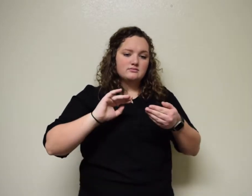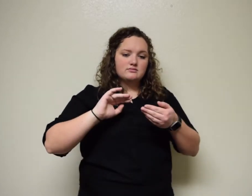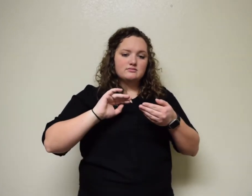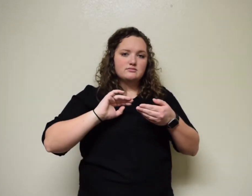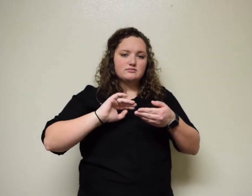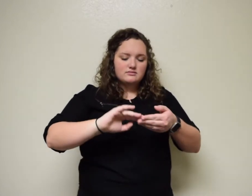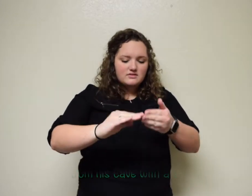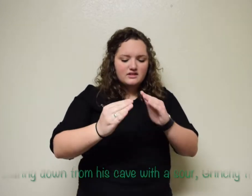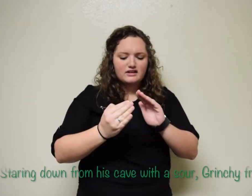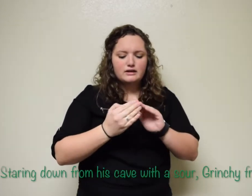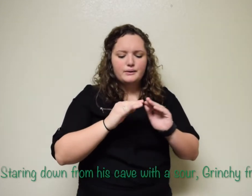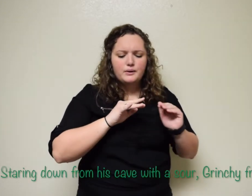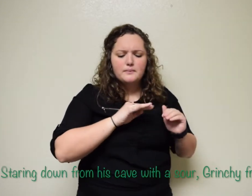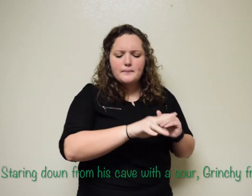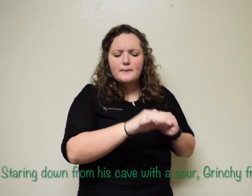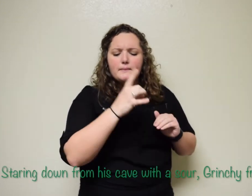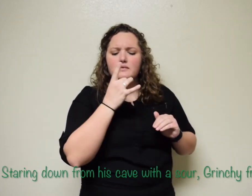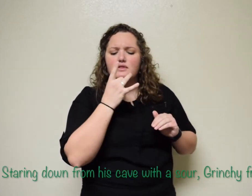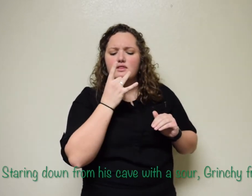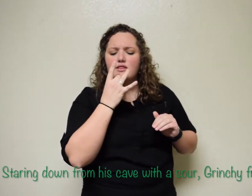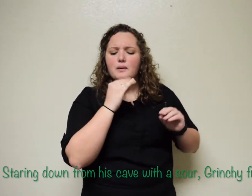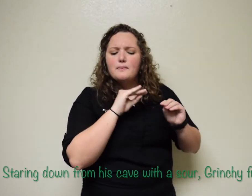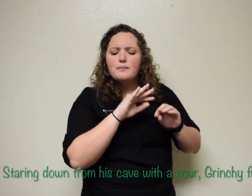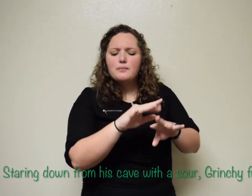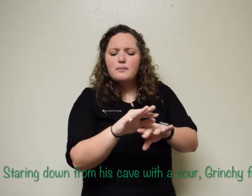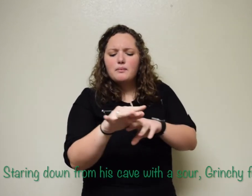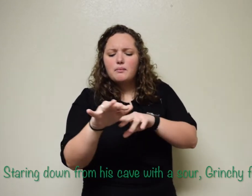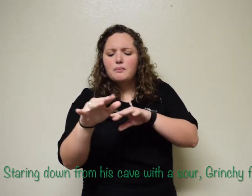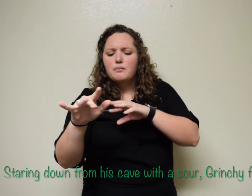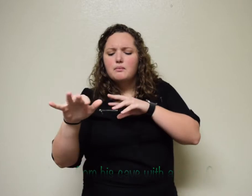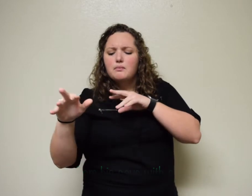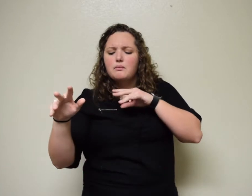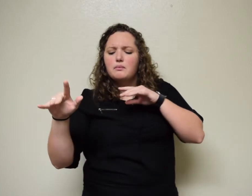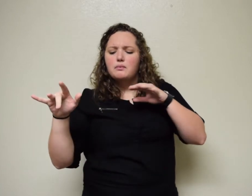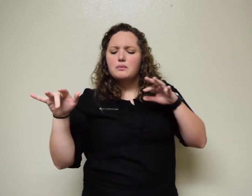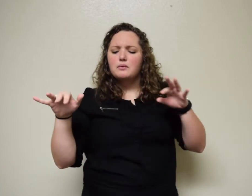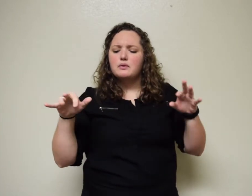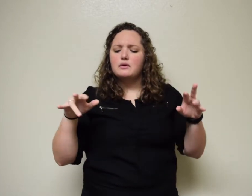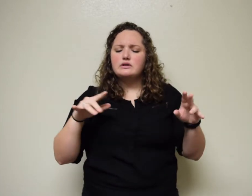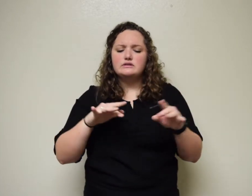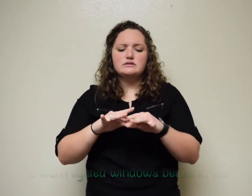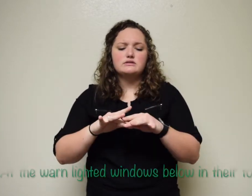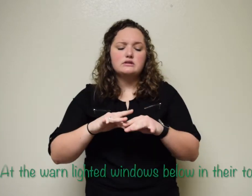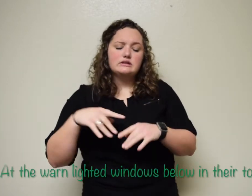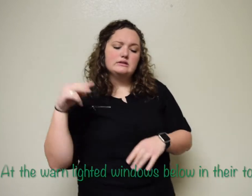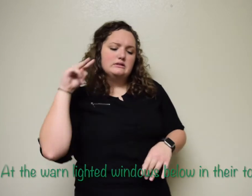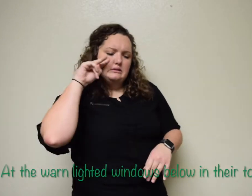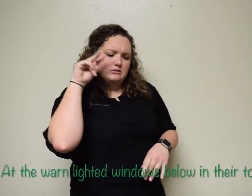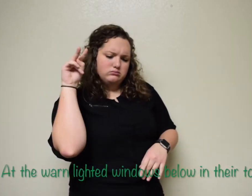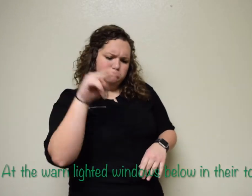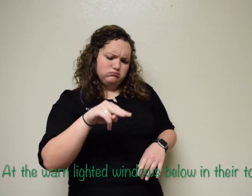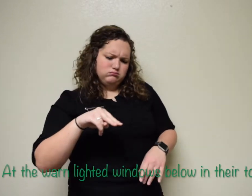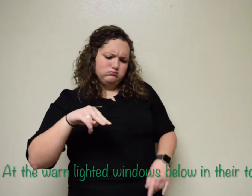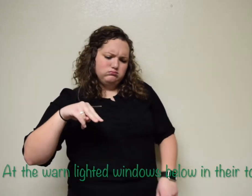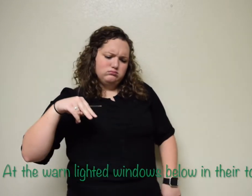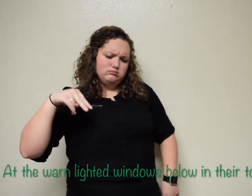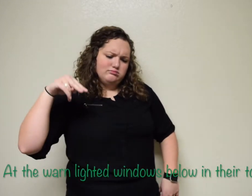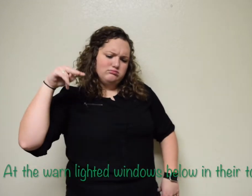Staring down from his cave with a sour, grinchy frown at the warm lighted windows below in their